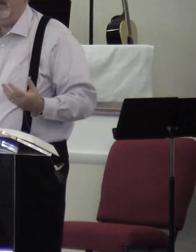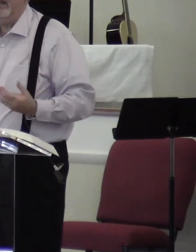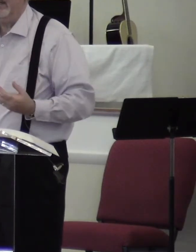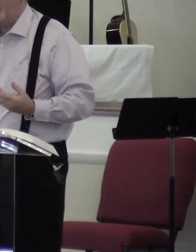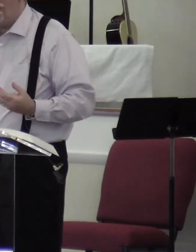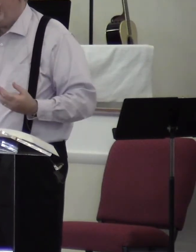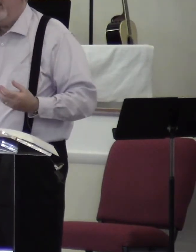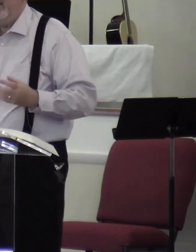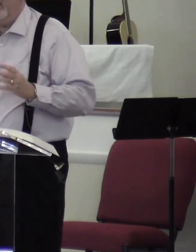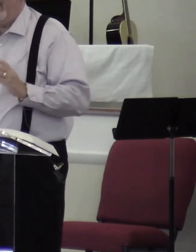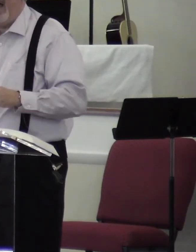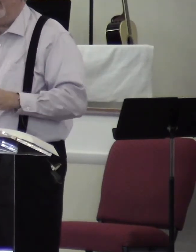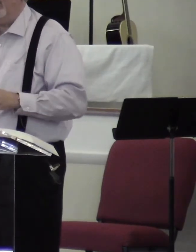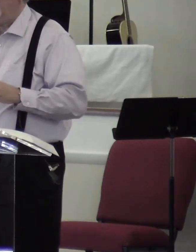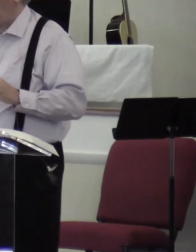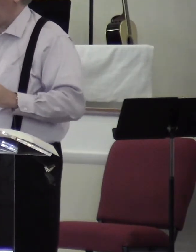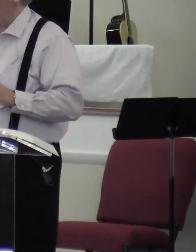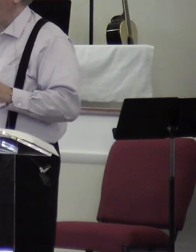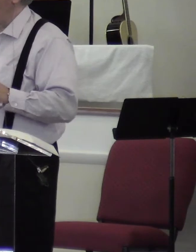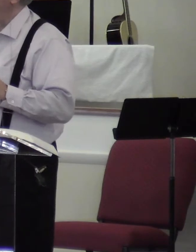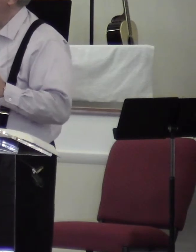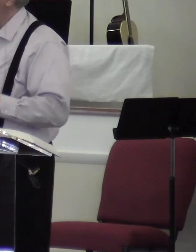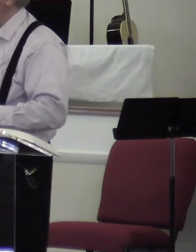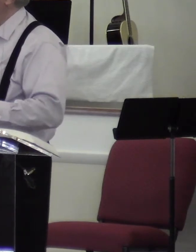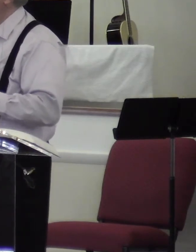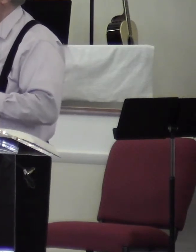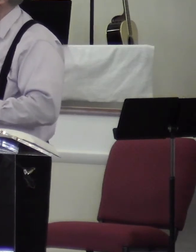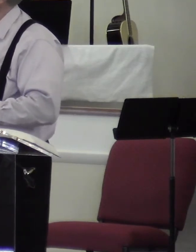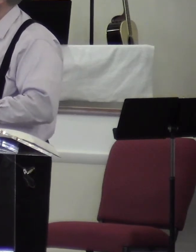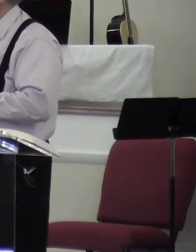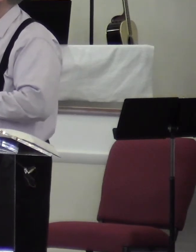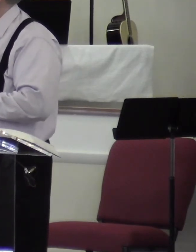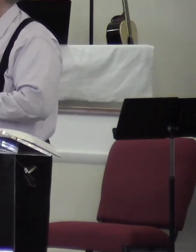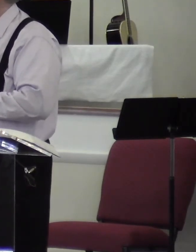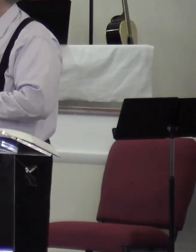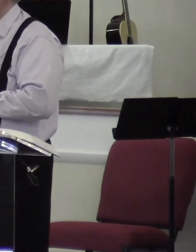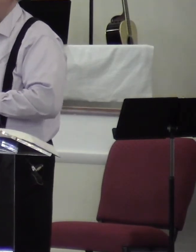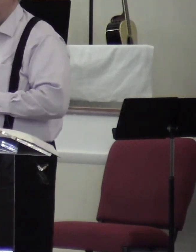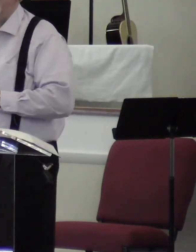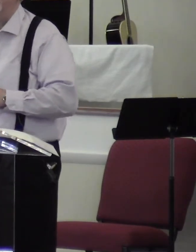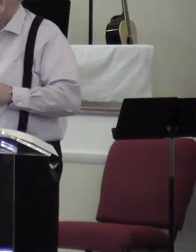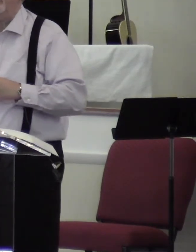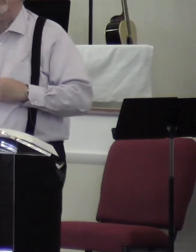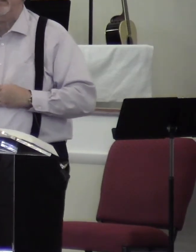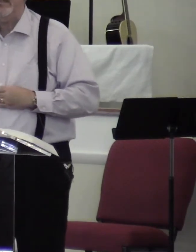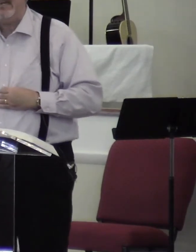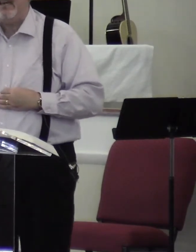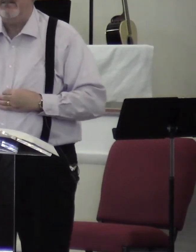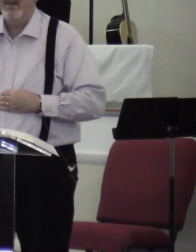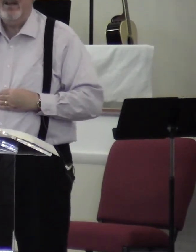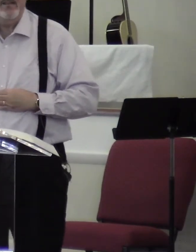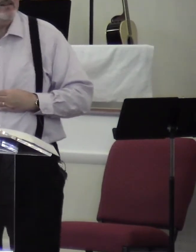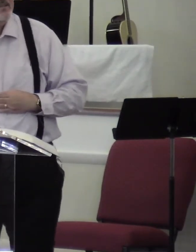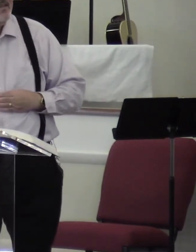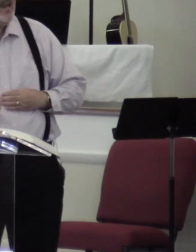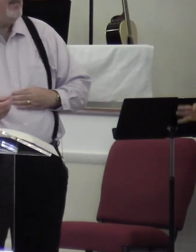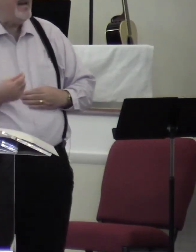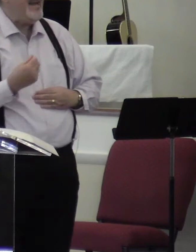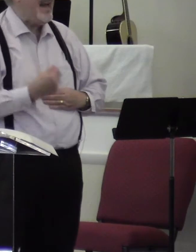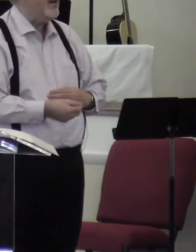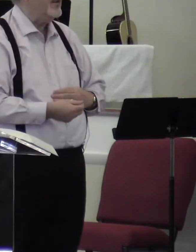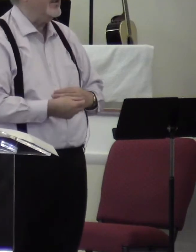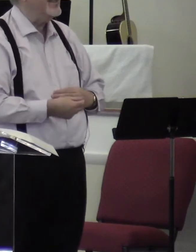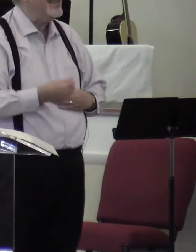of us. The Bible calls us joint heirs with Jesus, which means we receive the